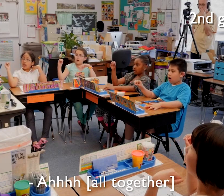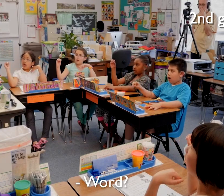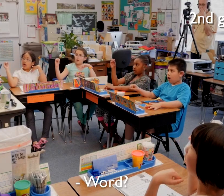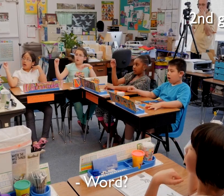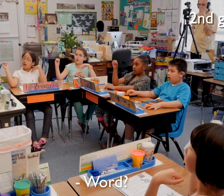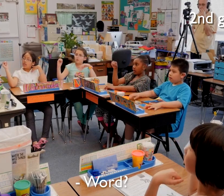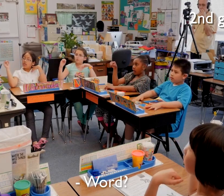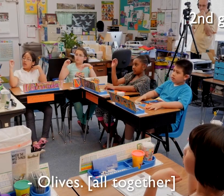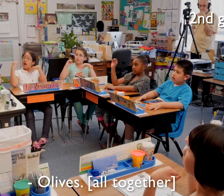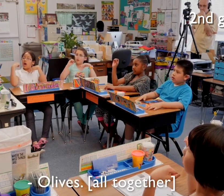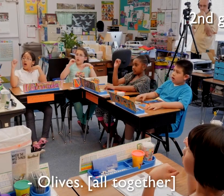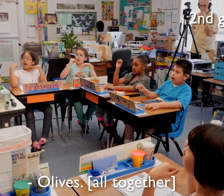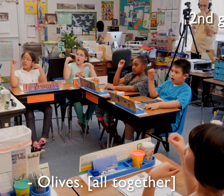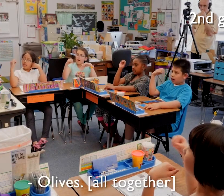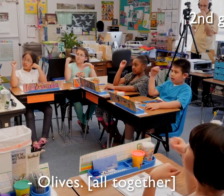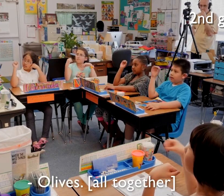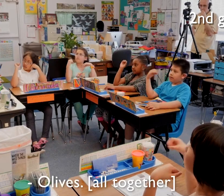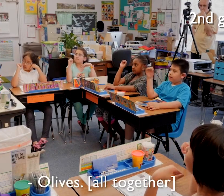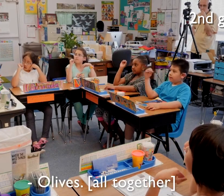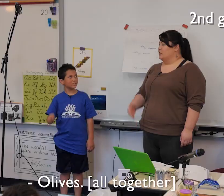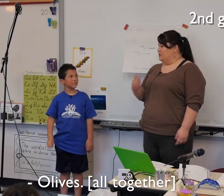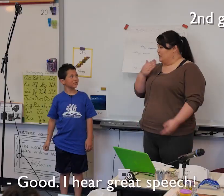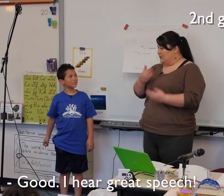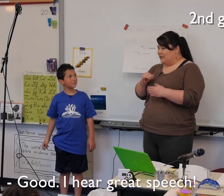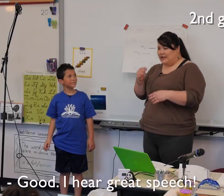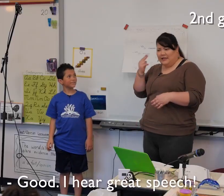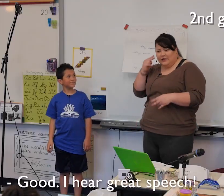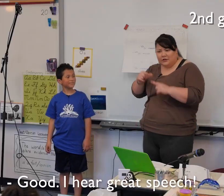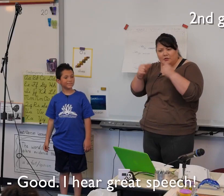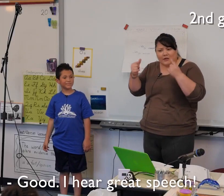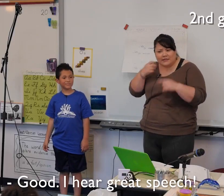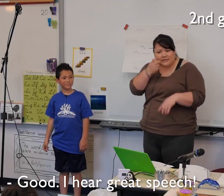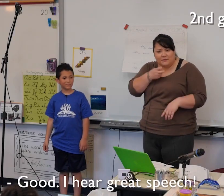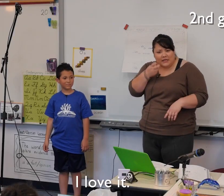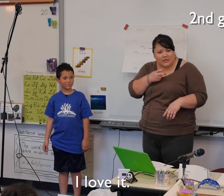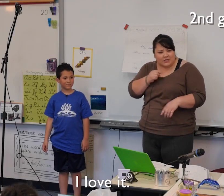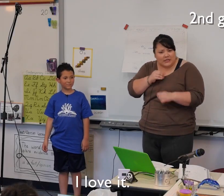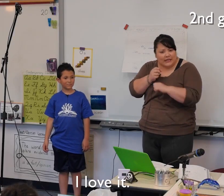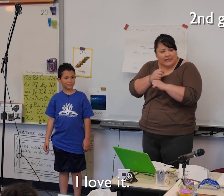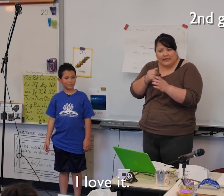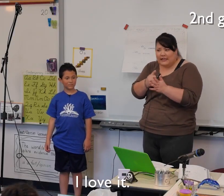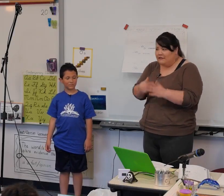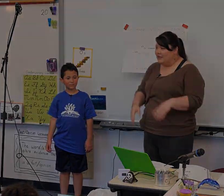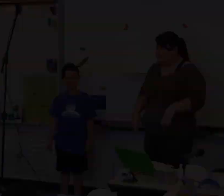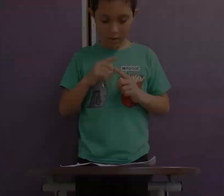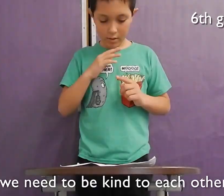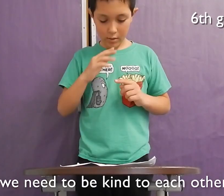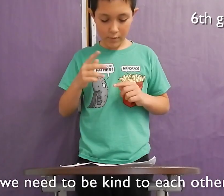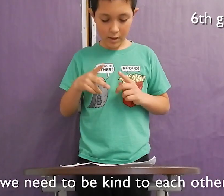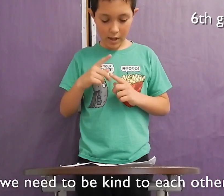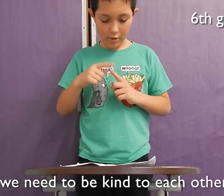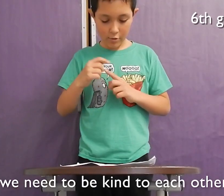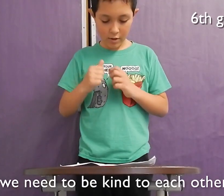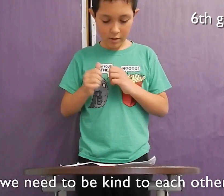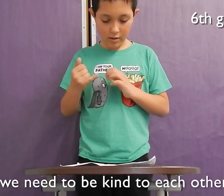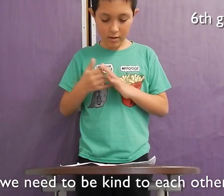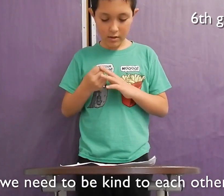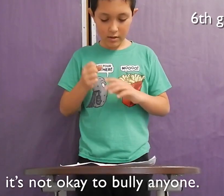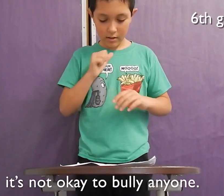word. Olive. Good. I hear great speech. I love it. Need to be kind to each other. It's